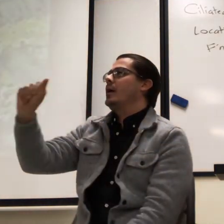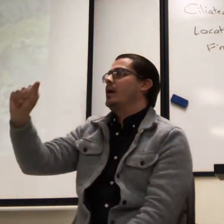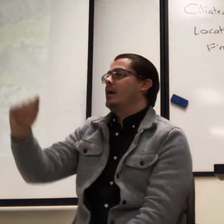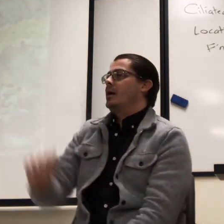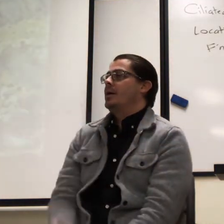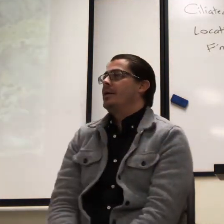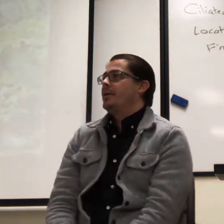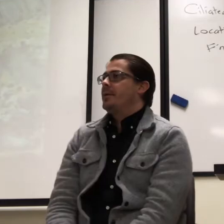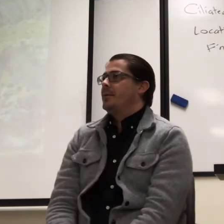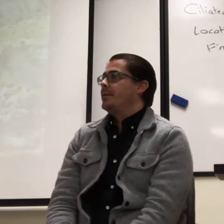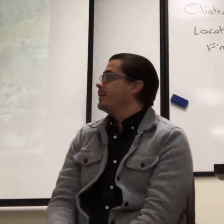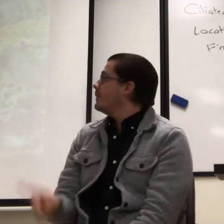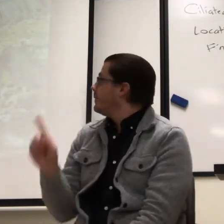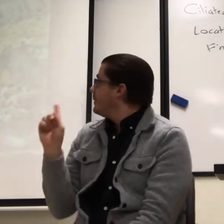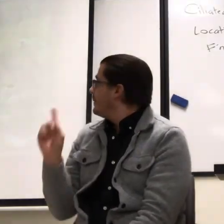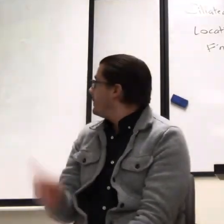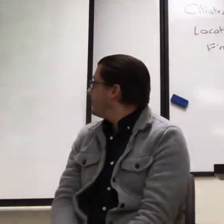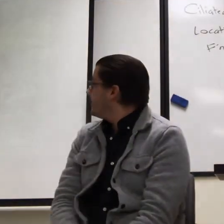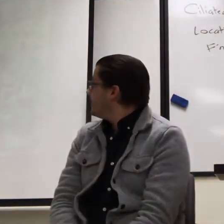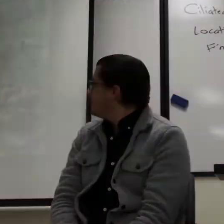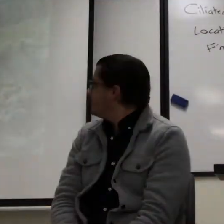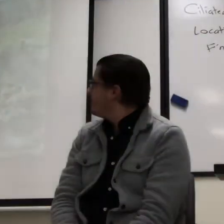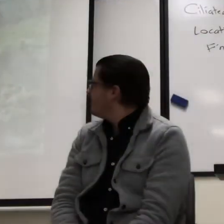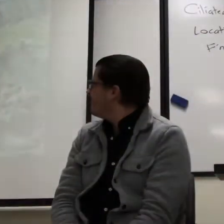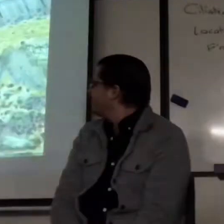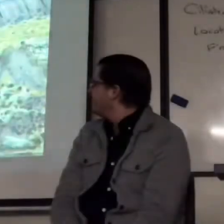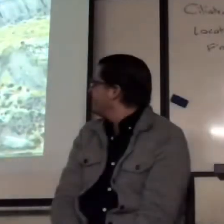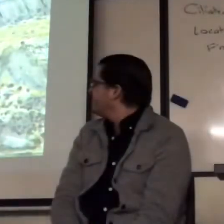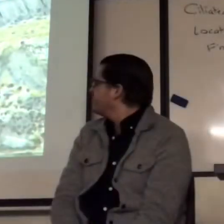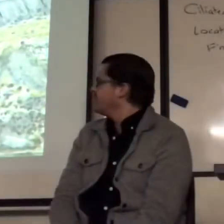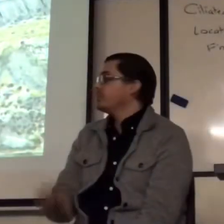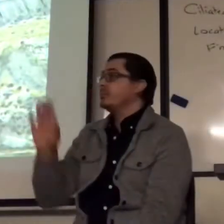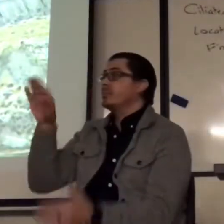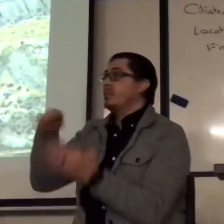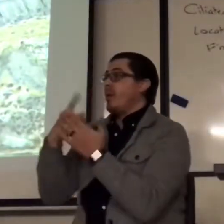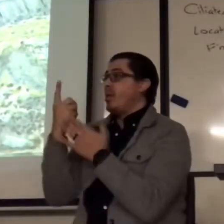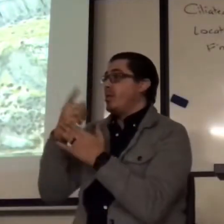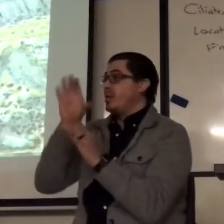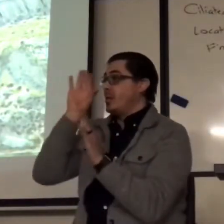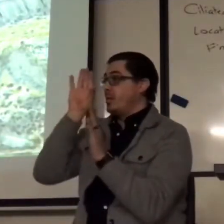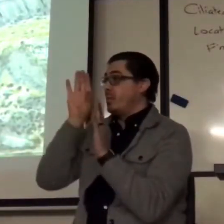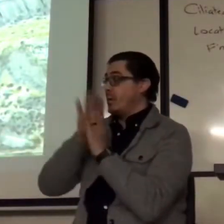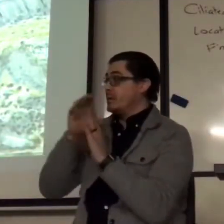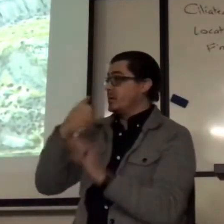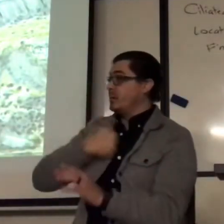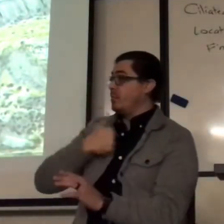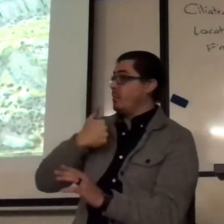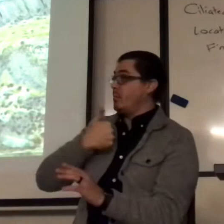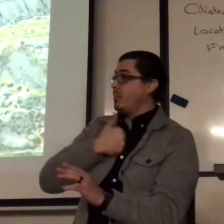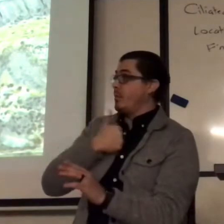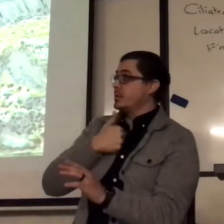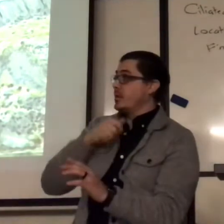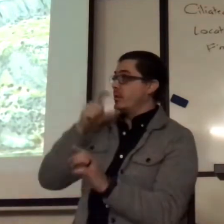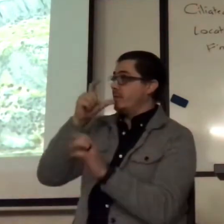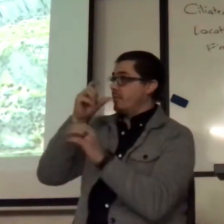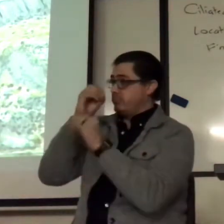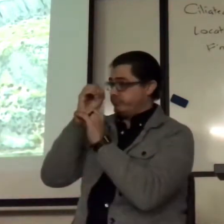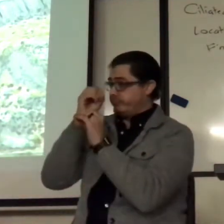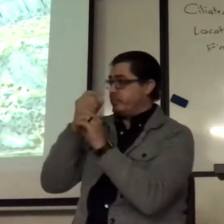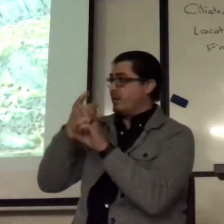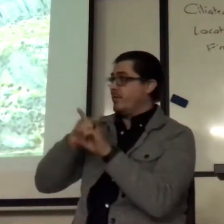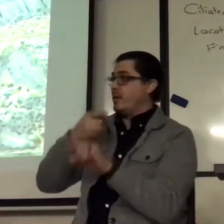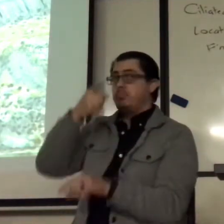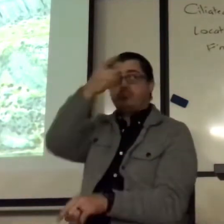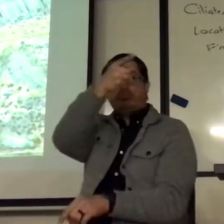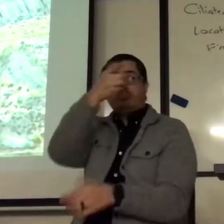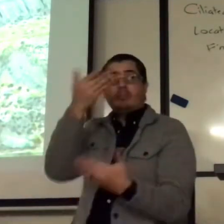On this micrograph, by the way, all of these are pictures that I took from our collection.